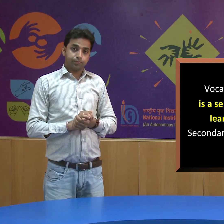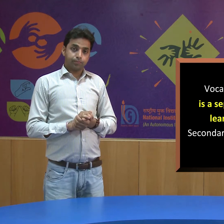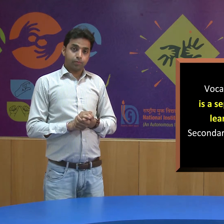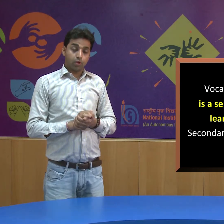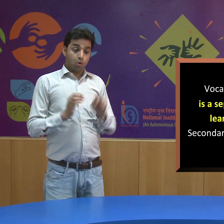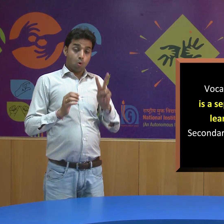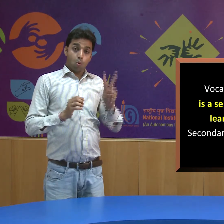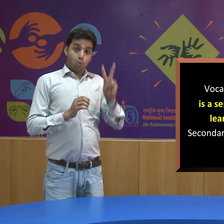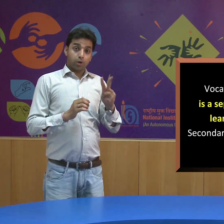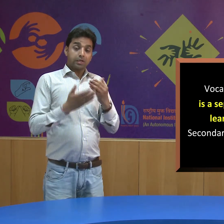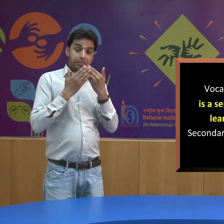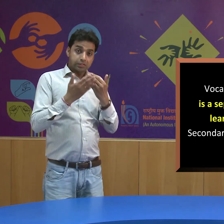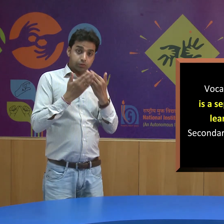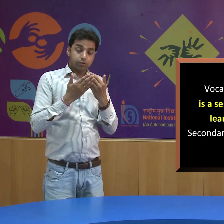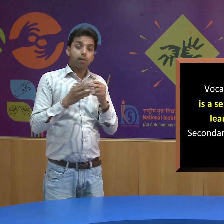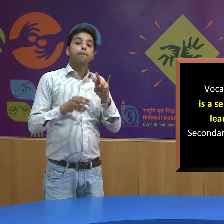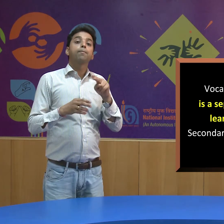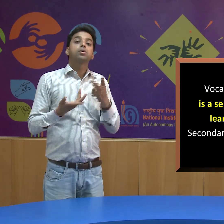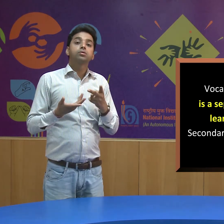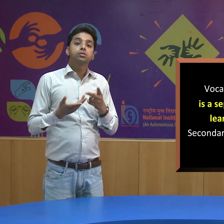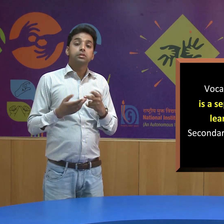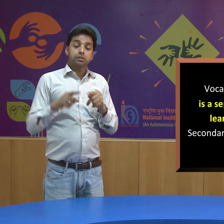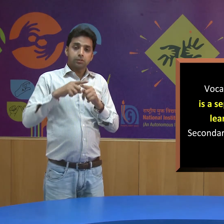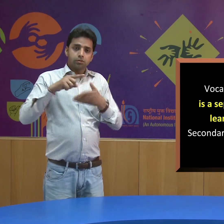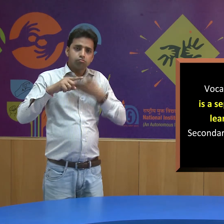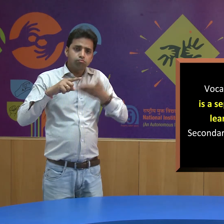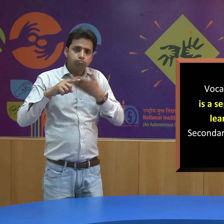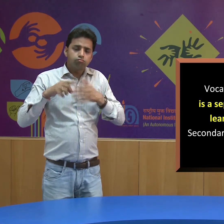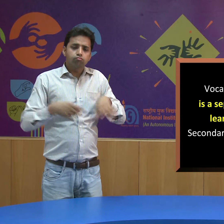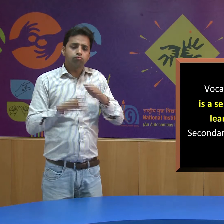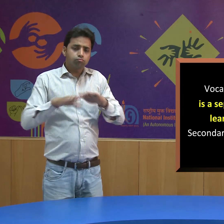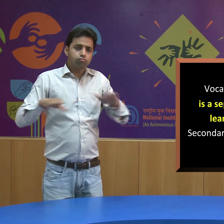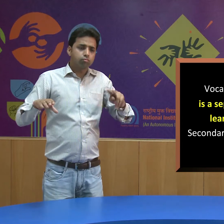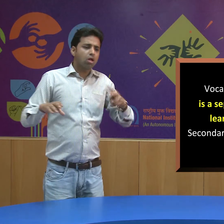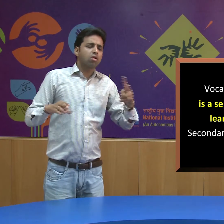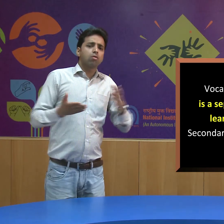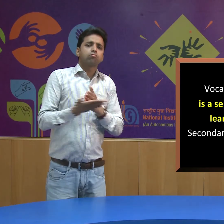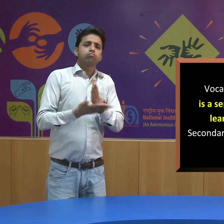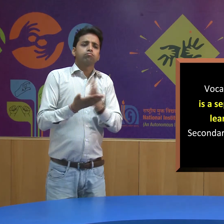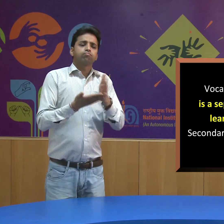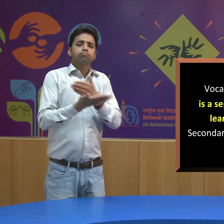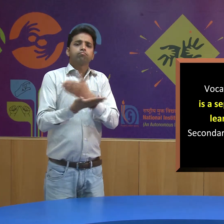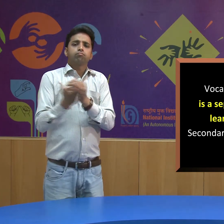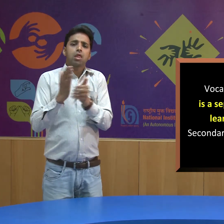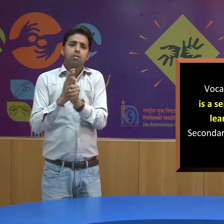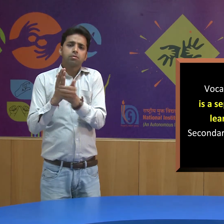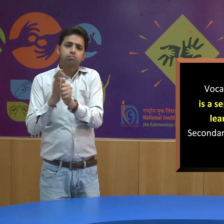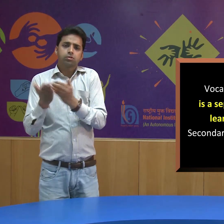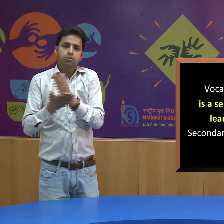Vocational education means training of student in different technical skill to make them ready